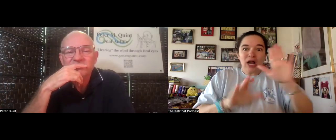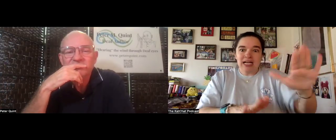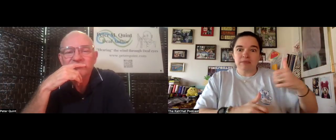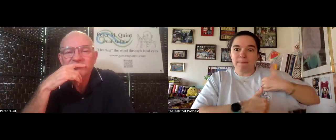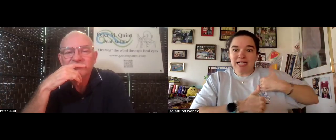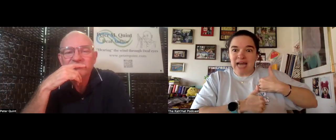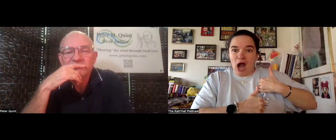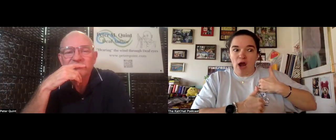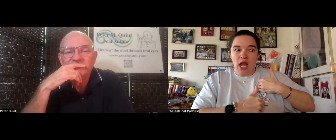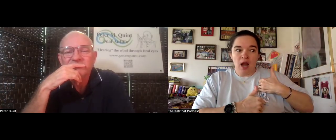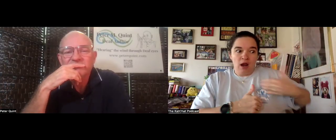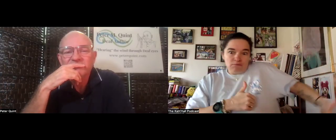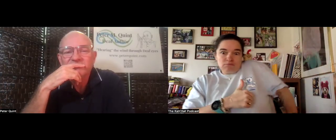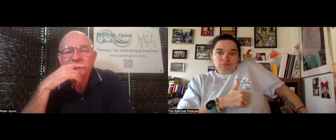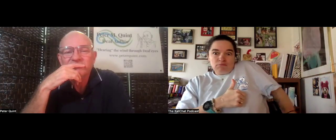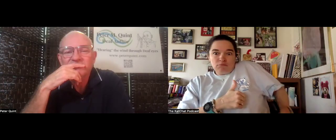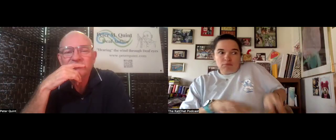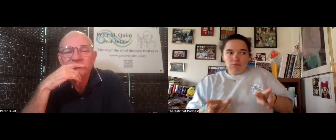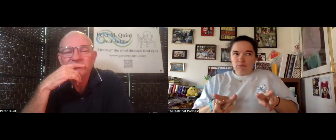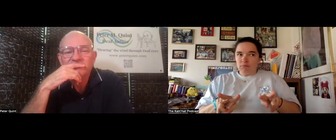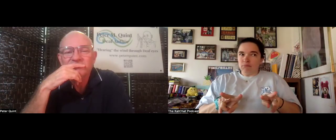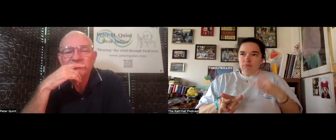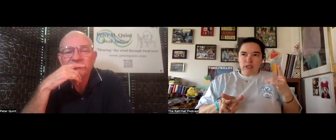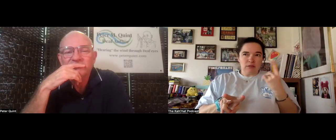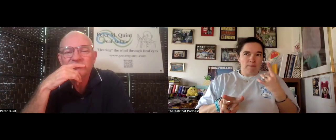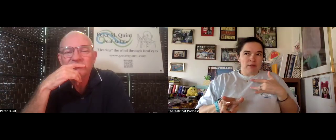he took his military